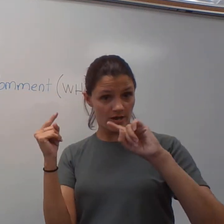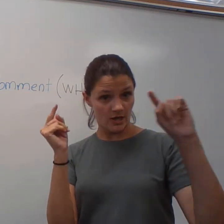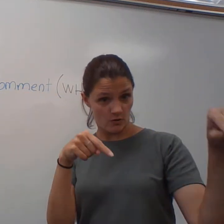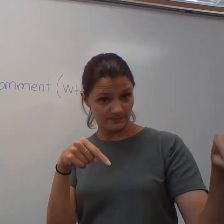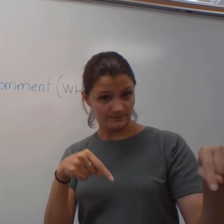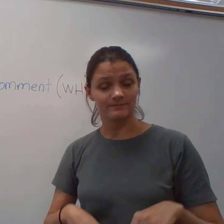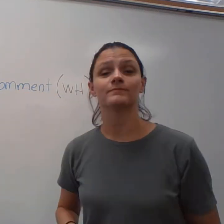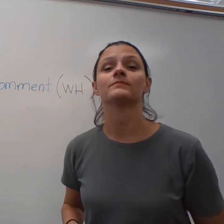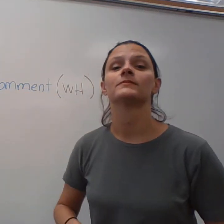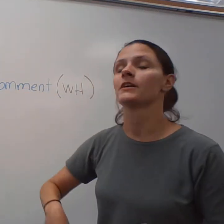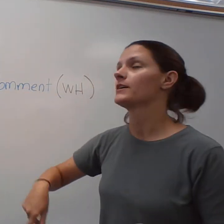go.